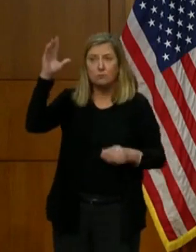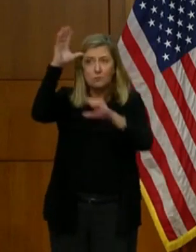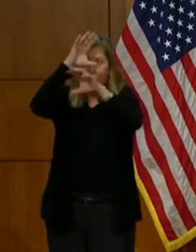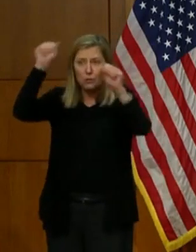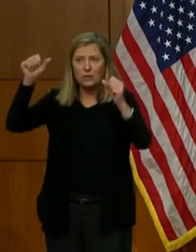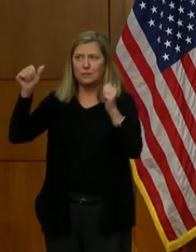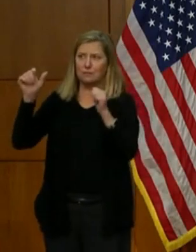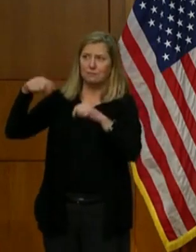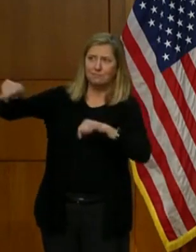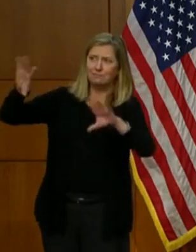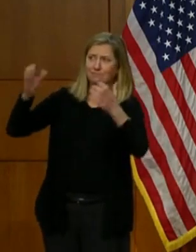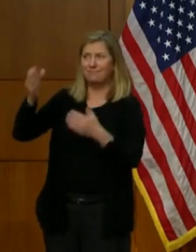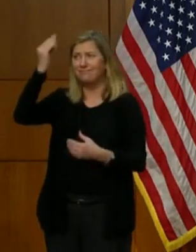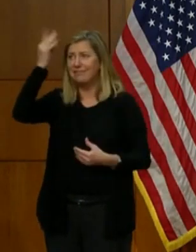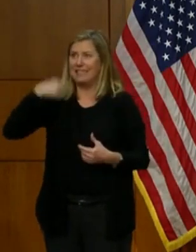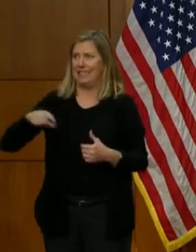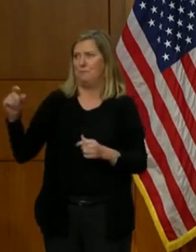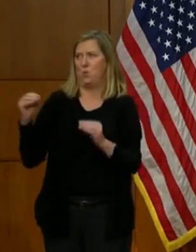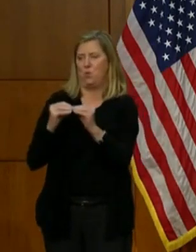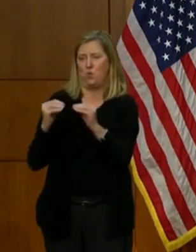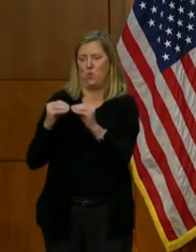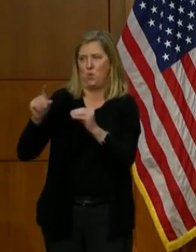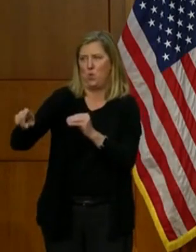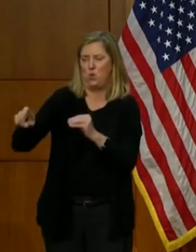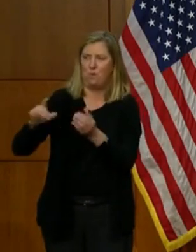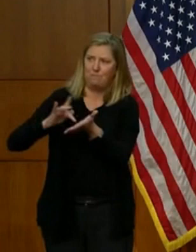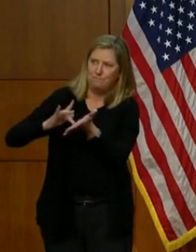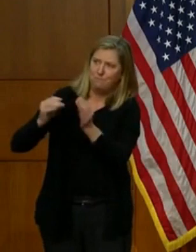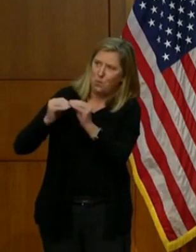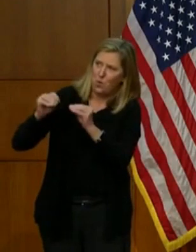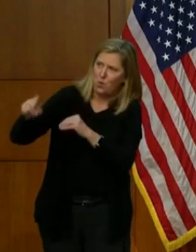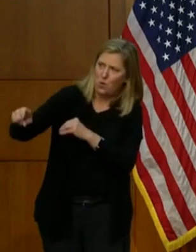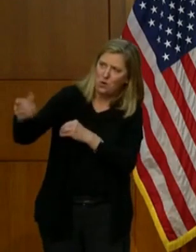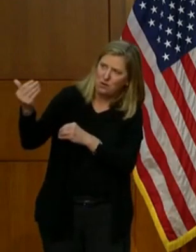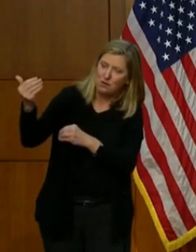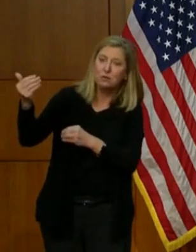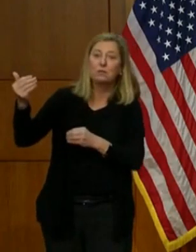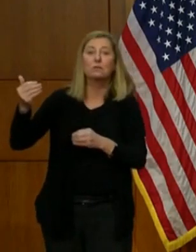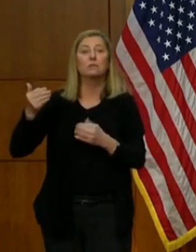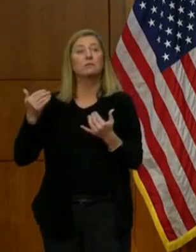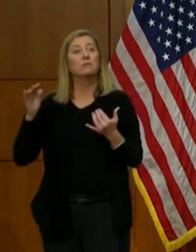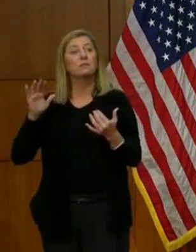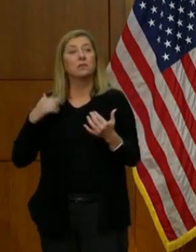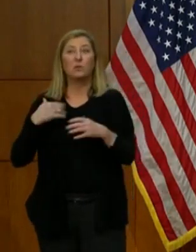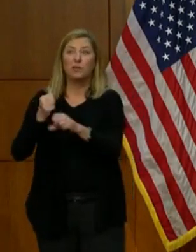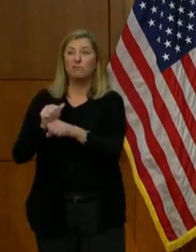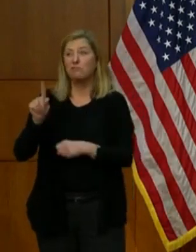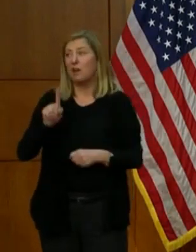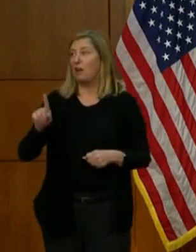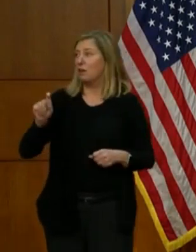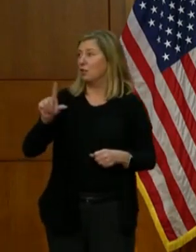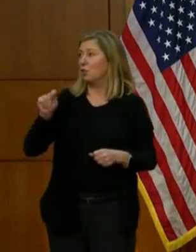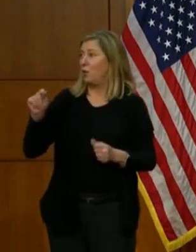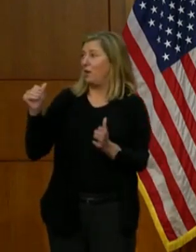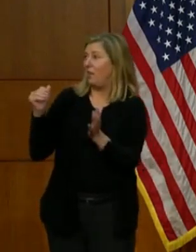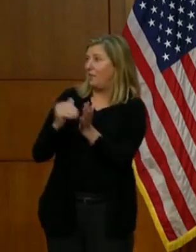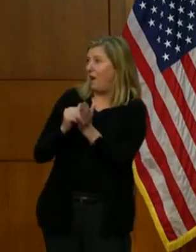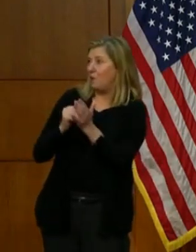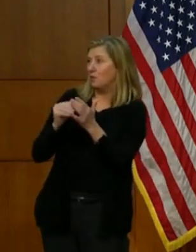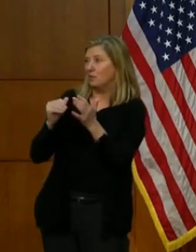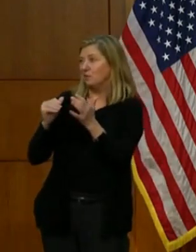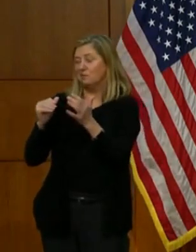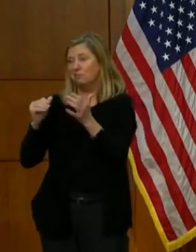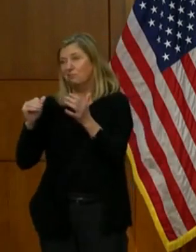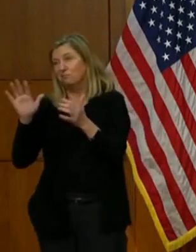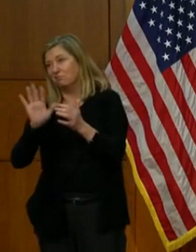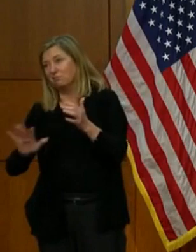his team we need more doses. We're getting about 120,000 plus or minus some. We get 26,000